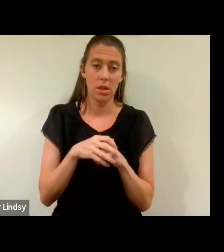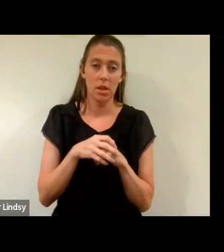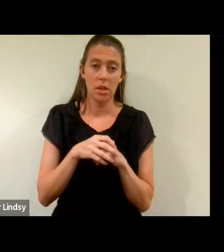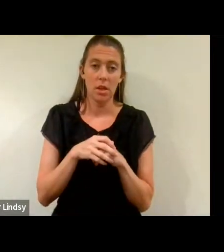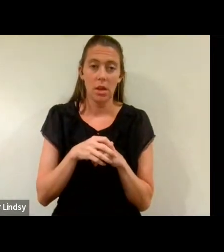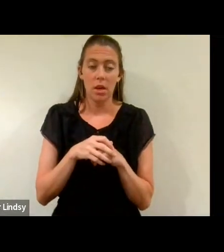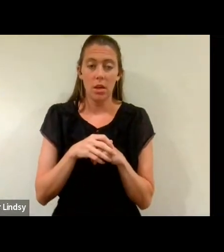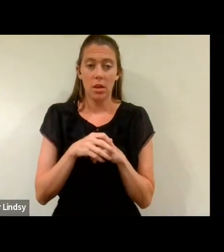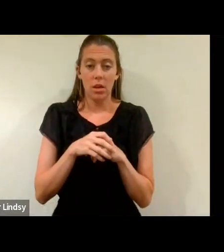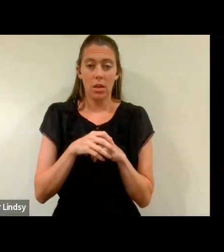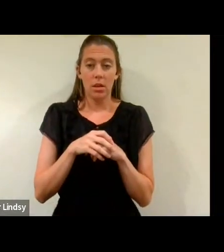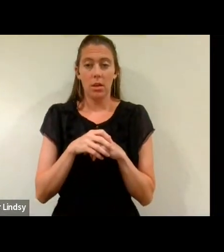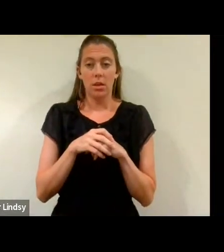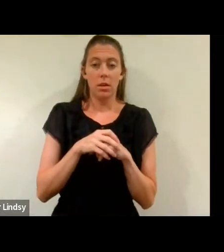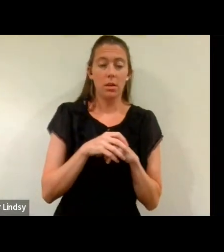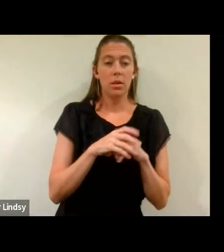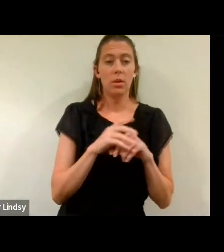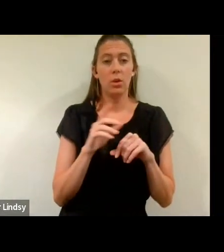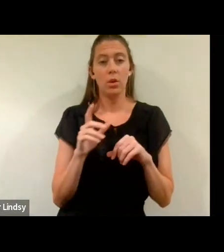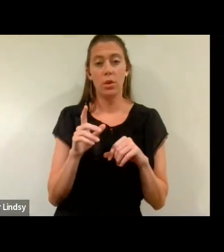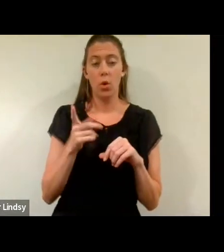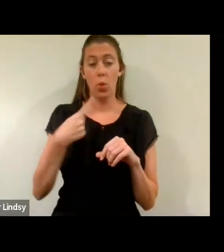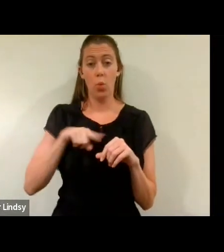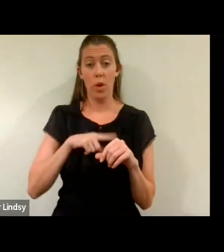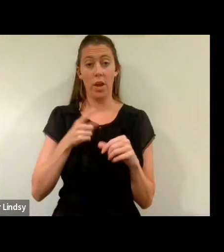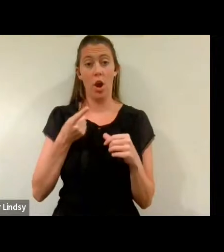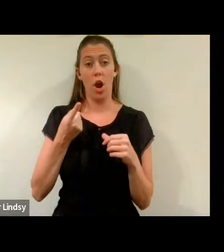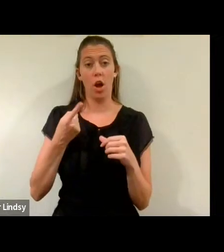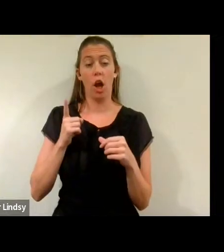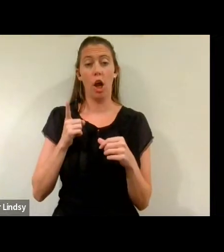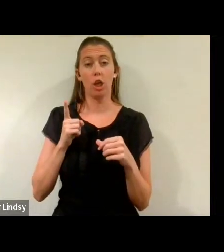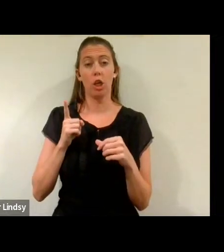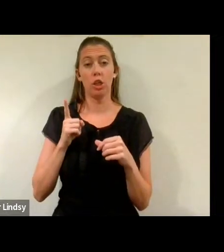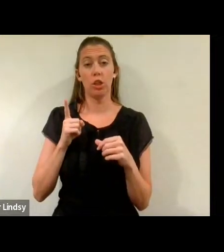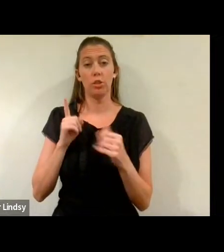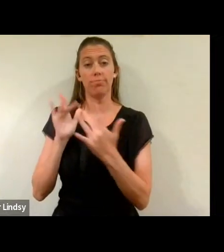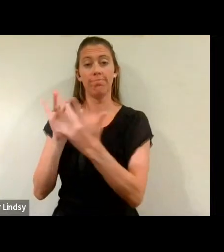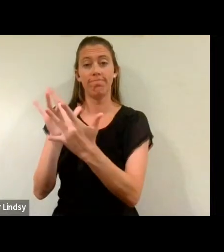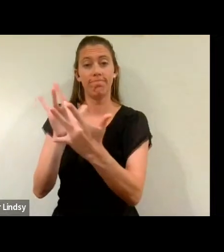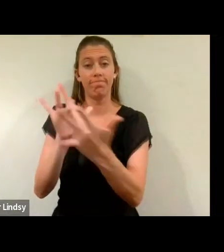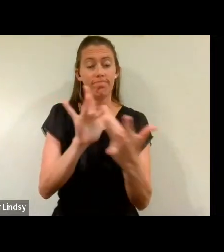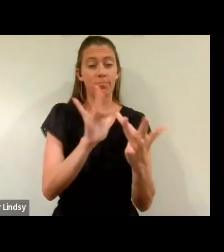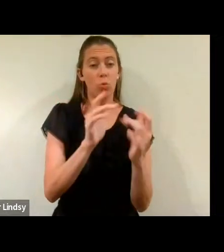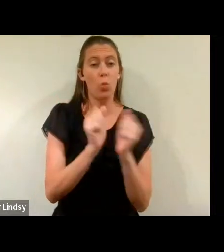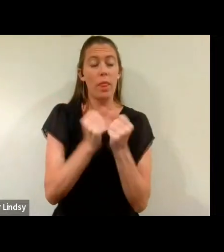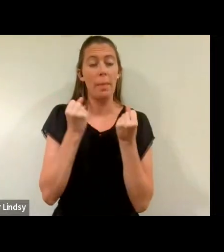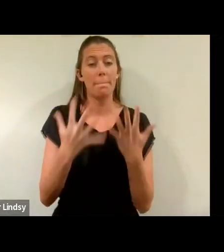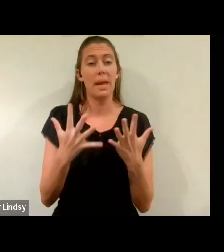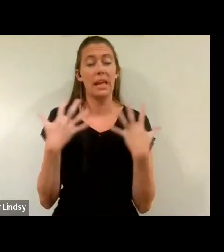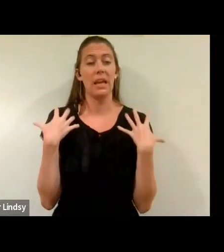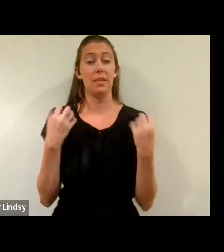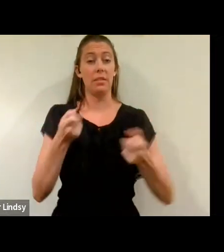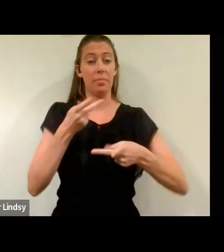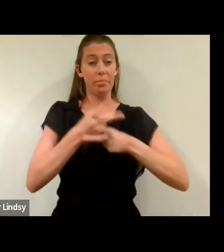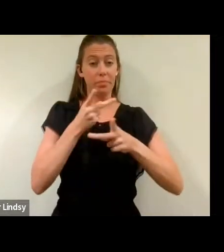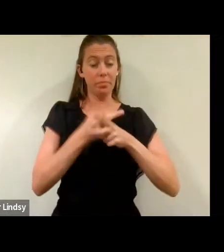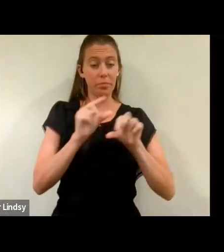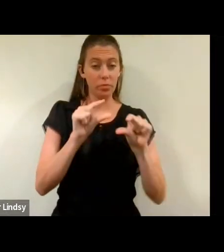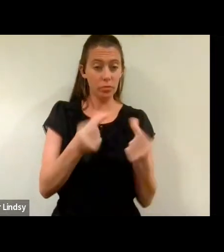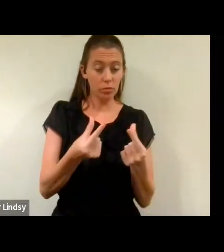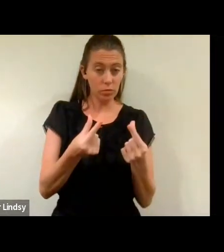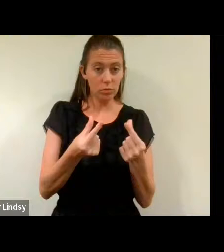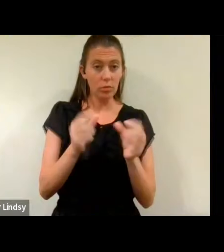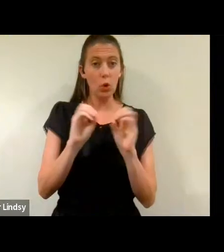reaching to many different healthcare and community groups for interest